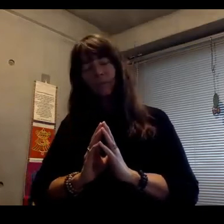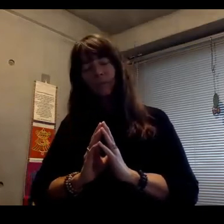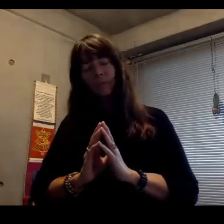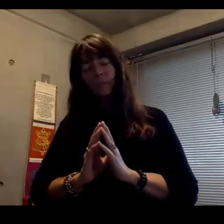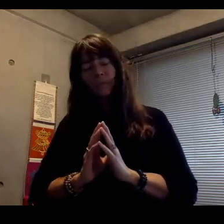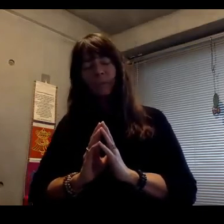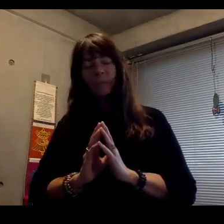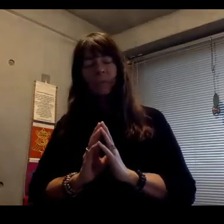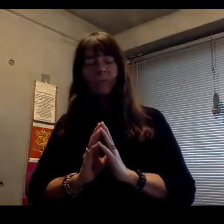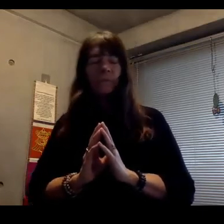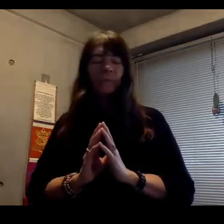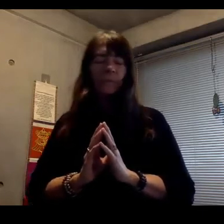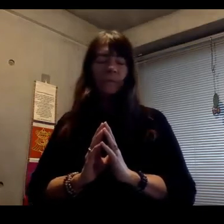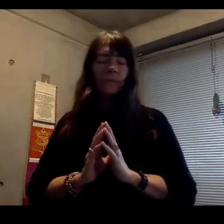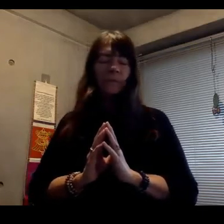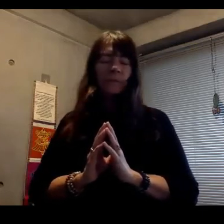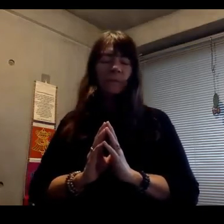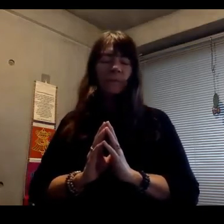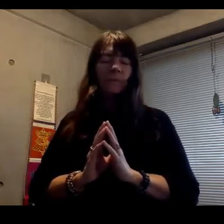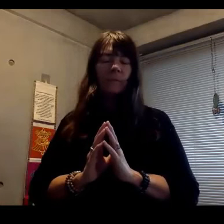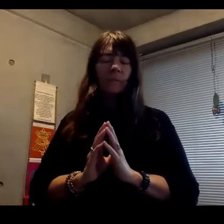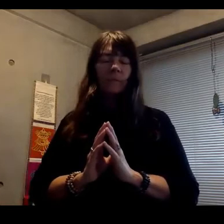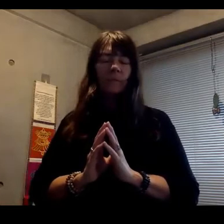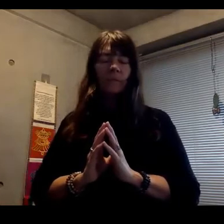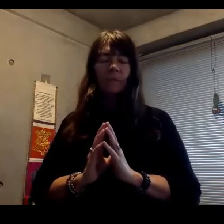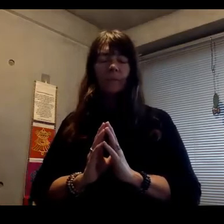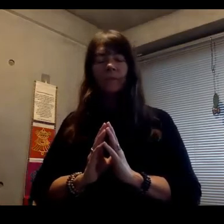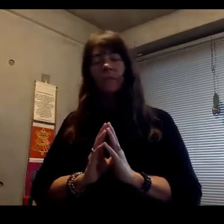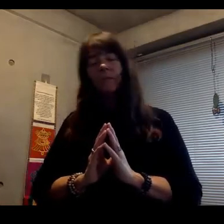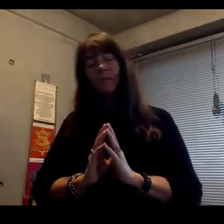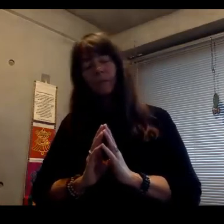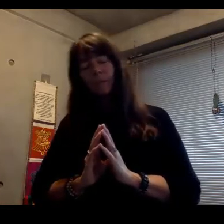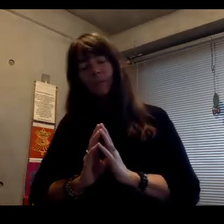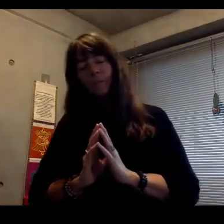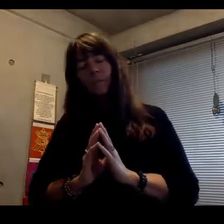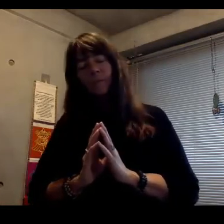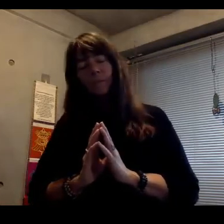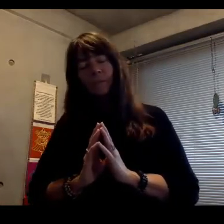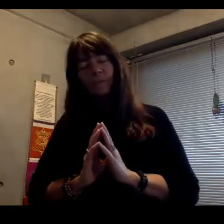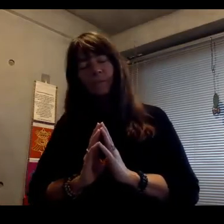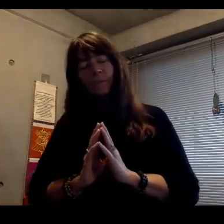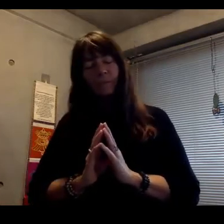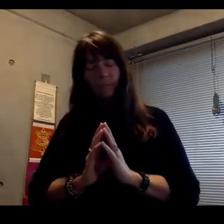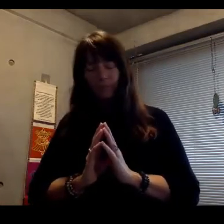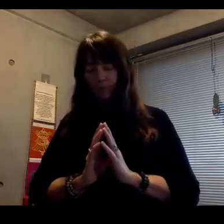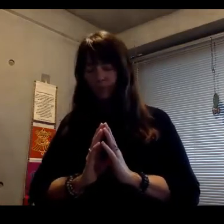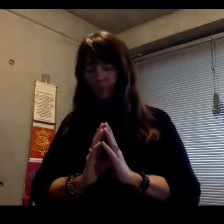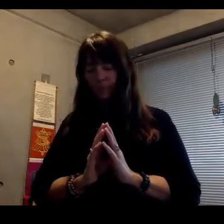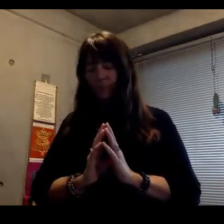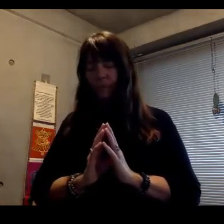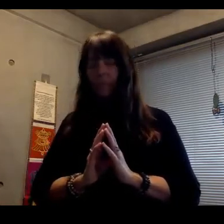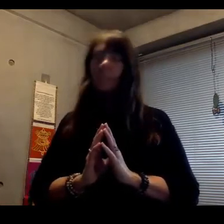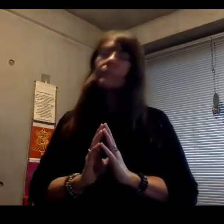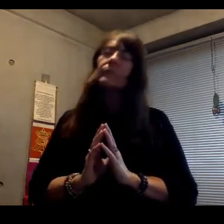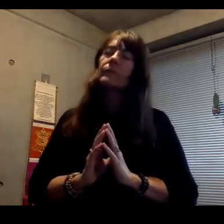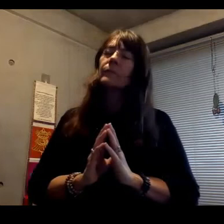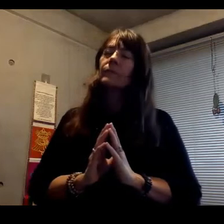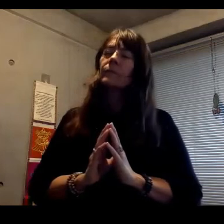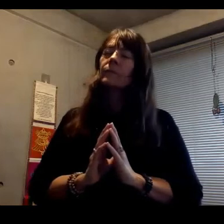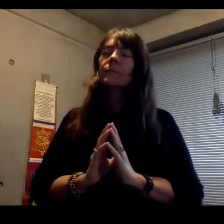is it correct to say that once we pass on and go back into the universe of love as a non-physical, that